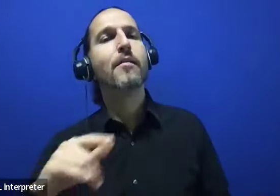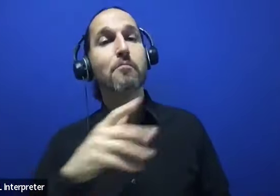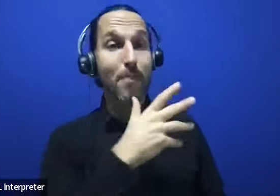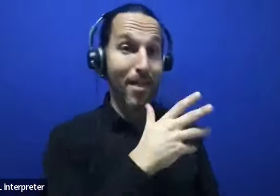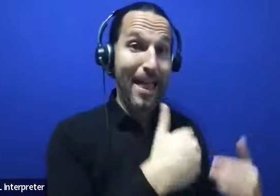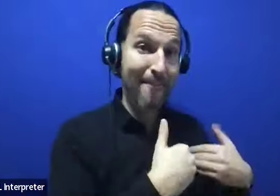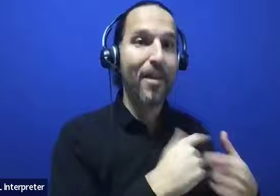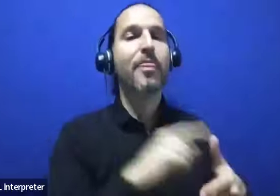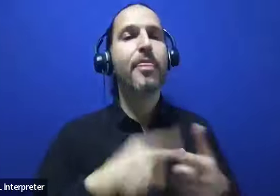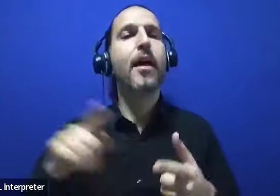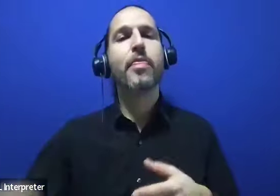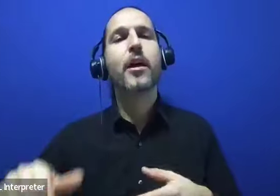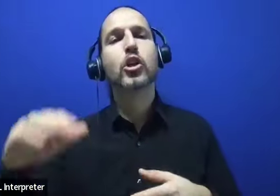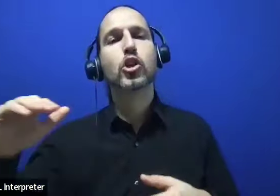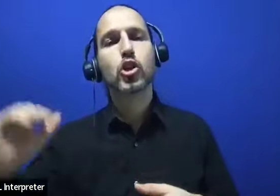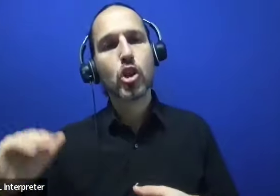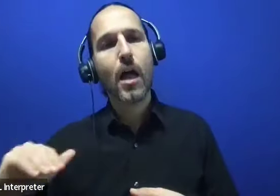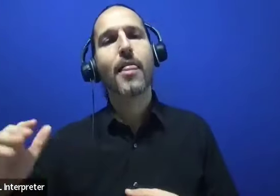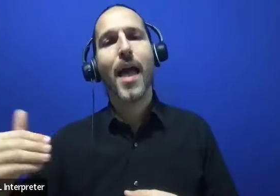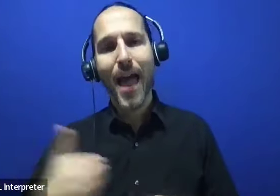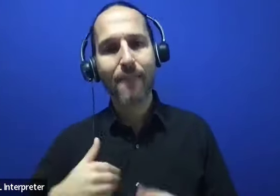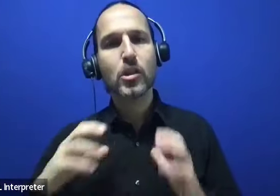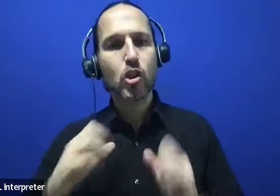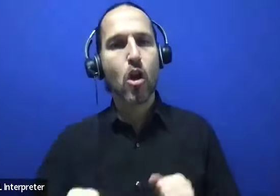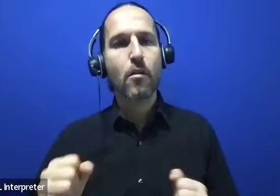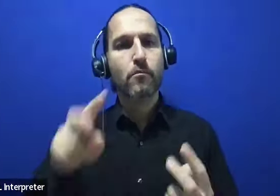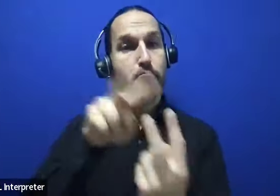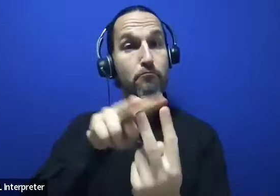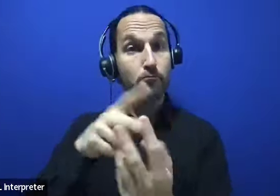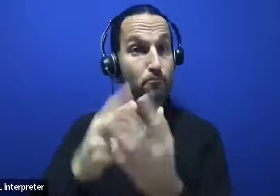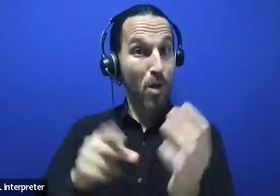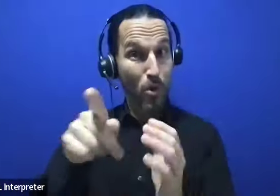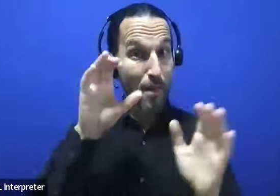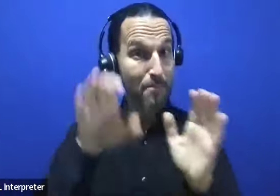a case of a mother and a child who both have charge.